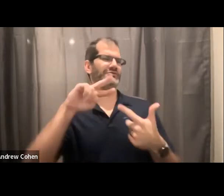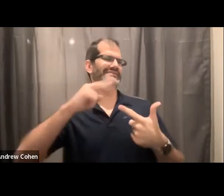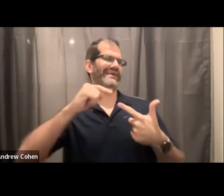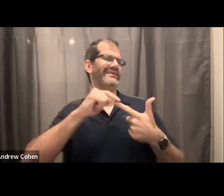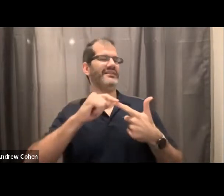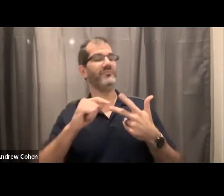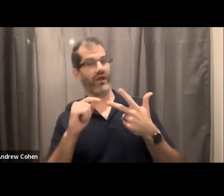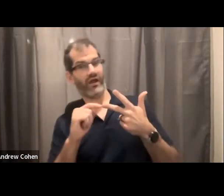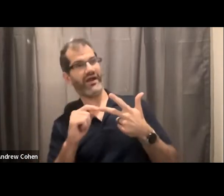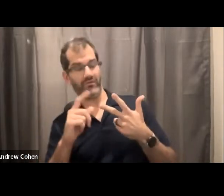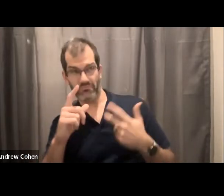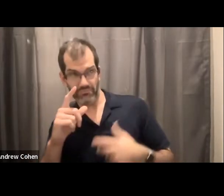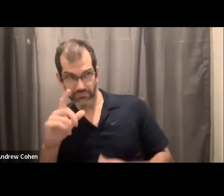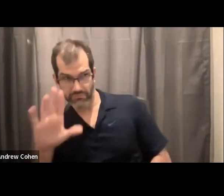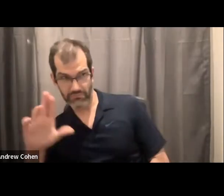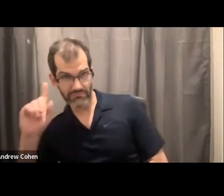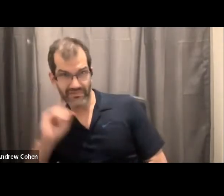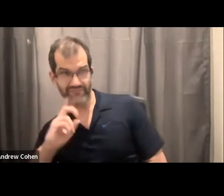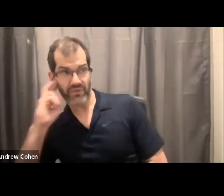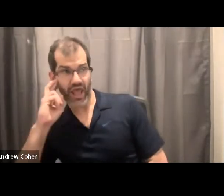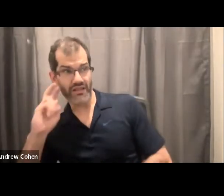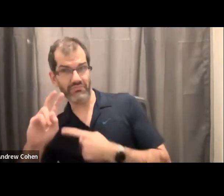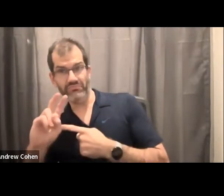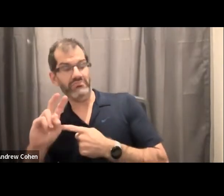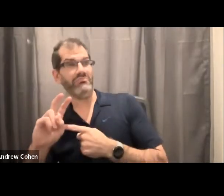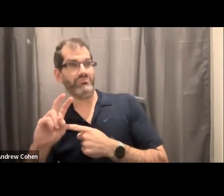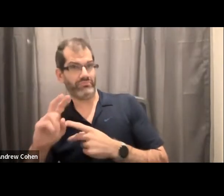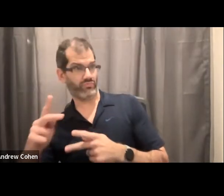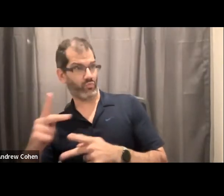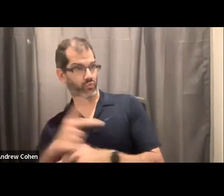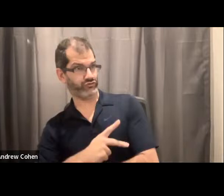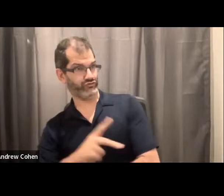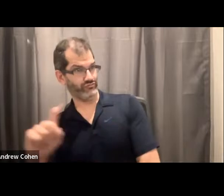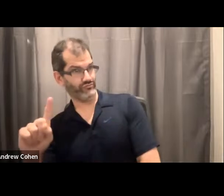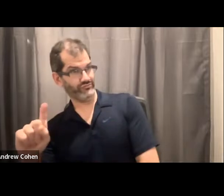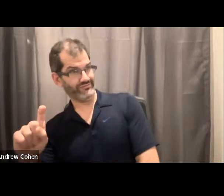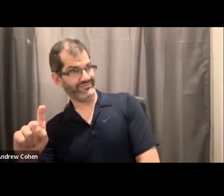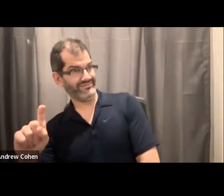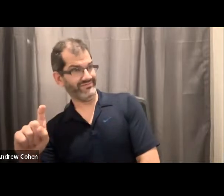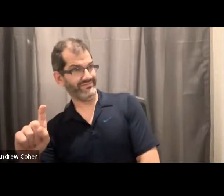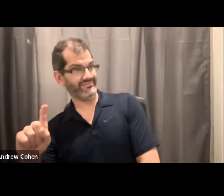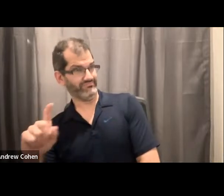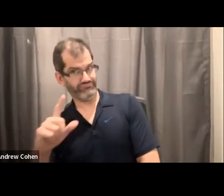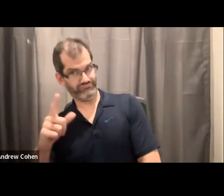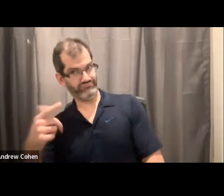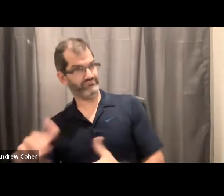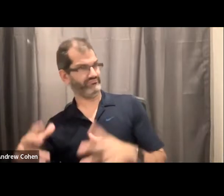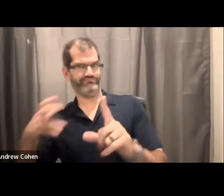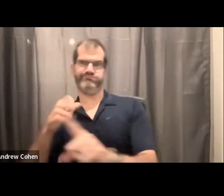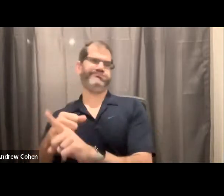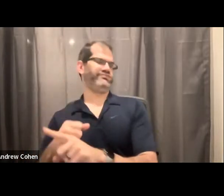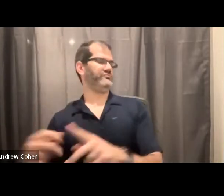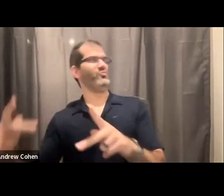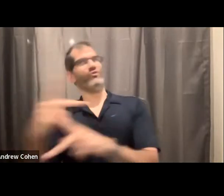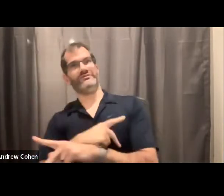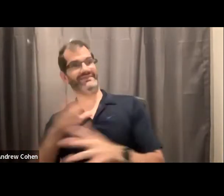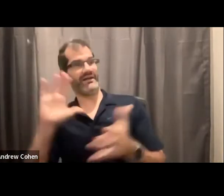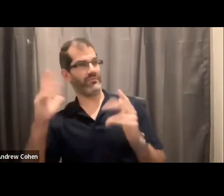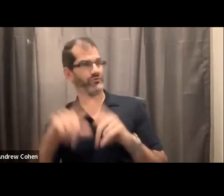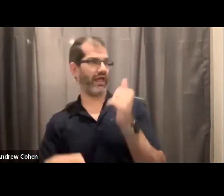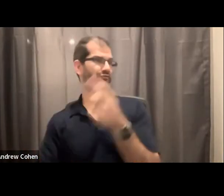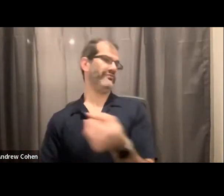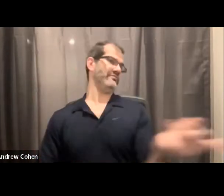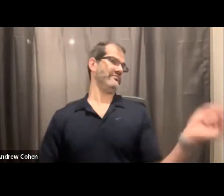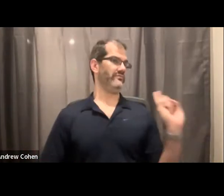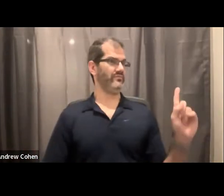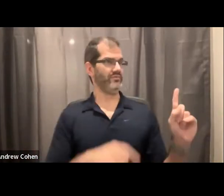I think, kind of relates to the second item, but if they are deaf-blind jobs that are being canceled at a